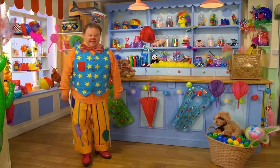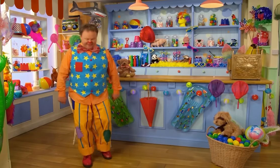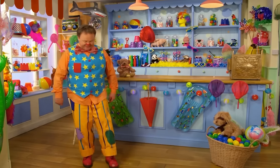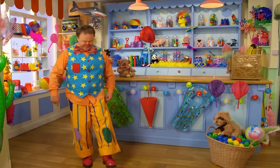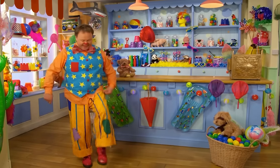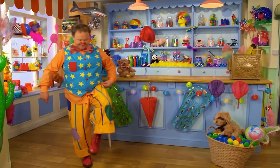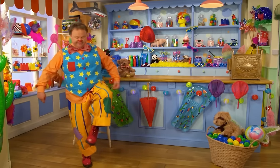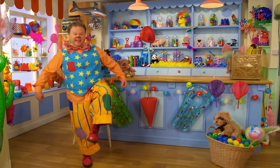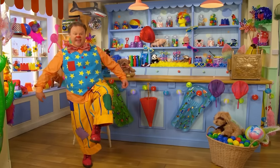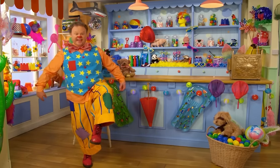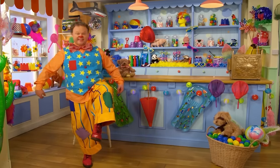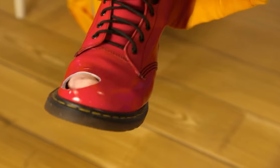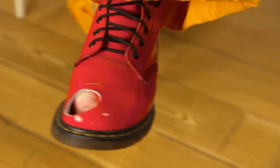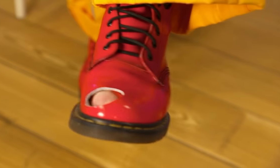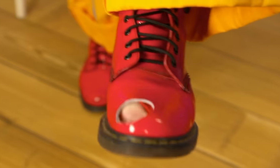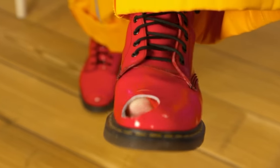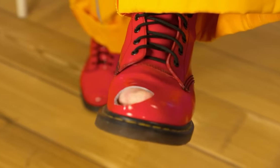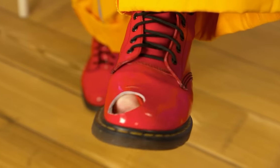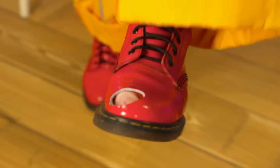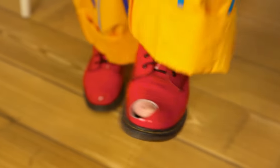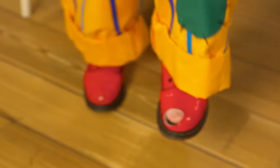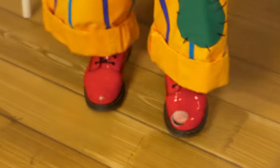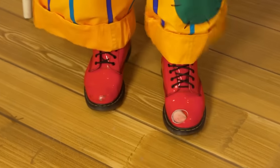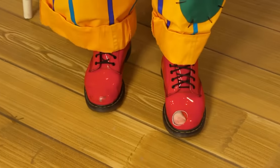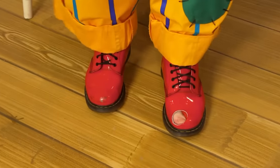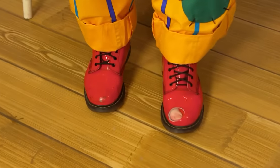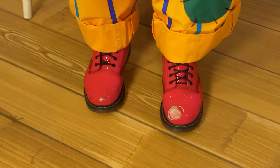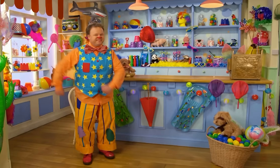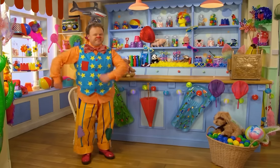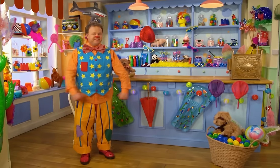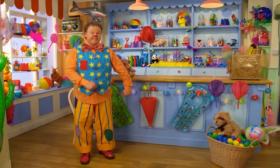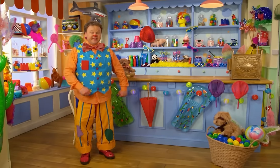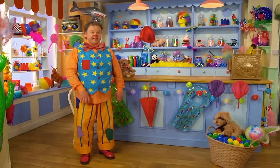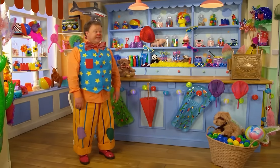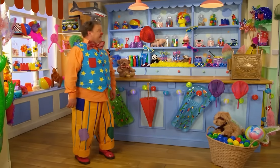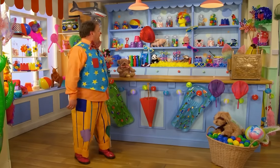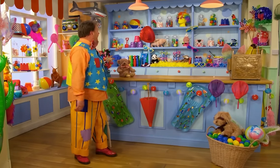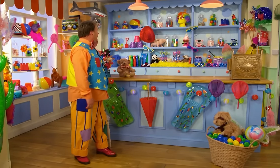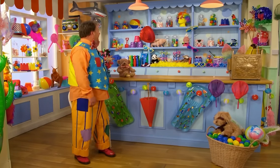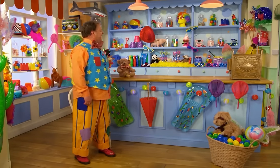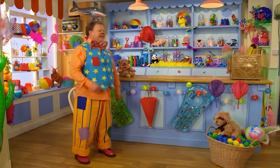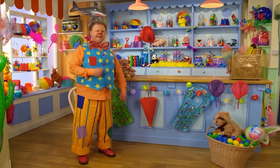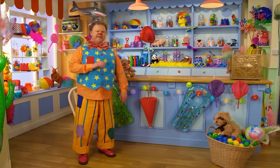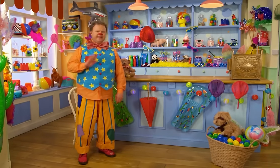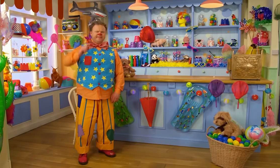at the state of these. I don't know. Where's Shopkeeper Tumble? I don't